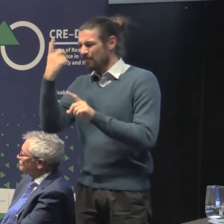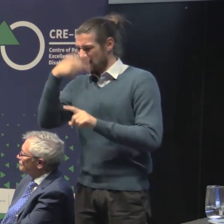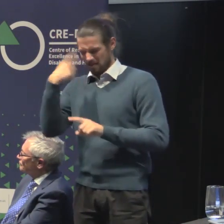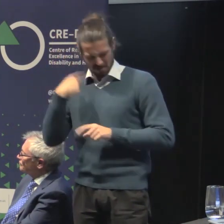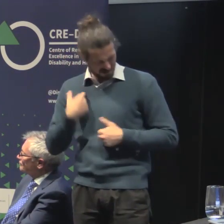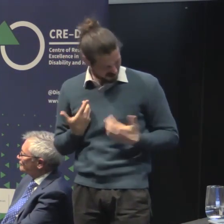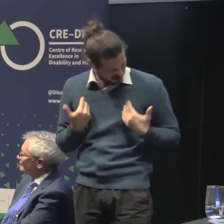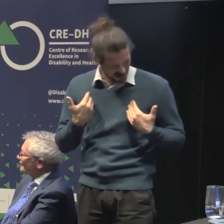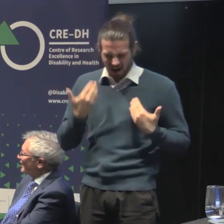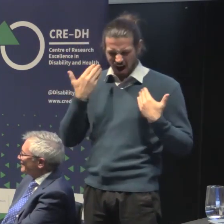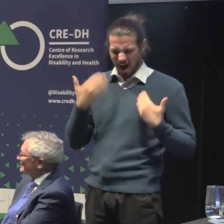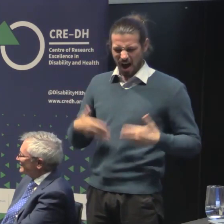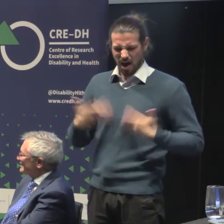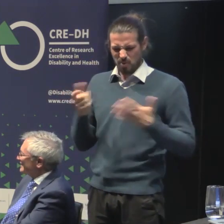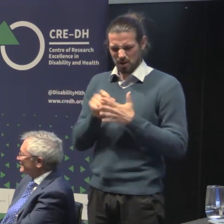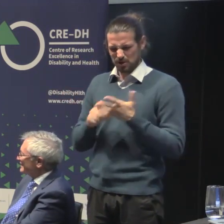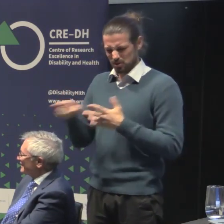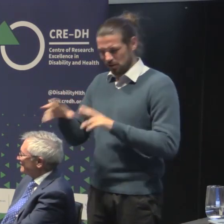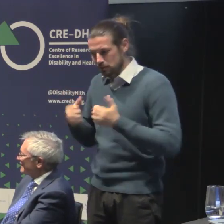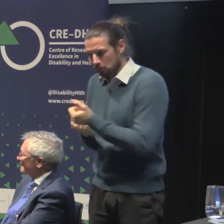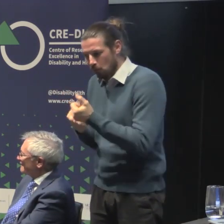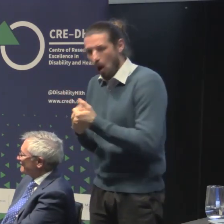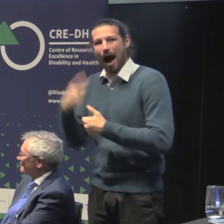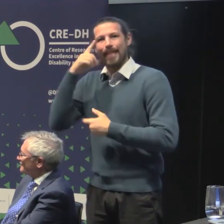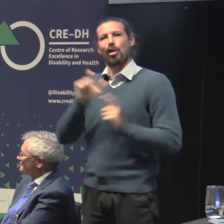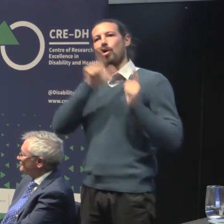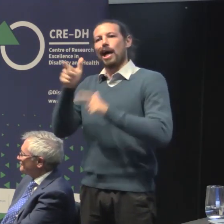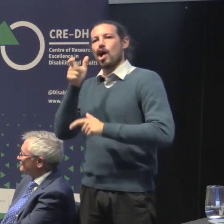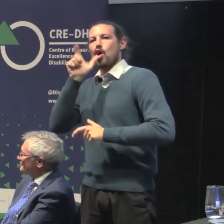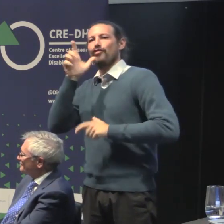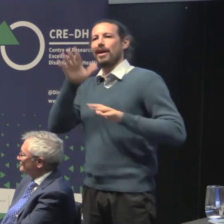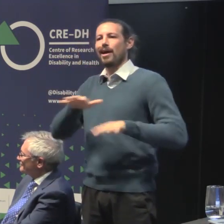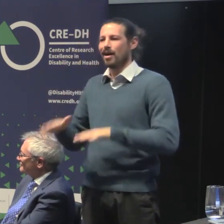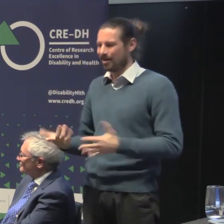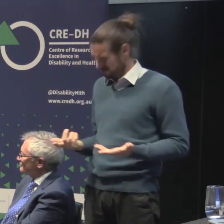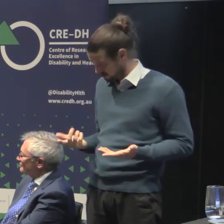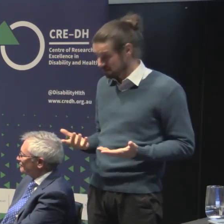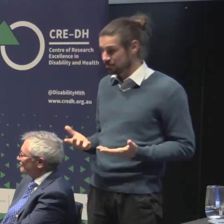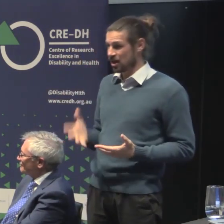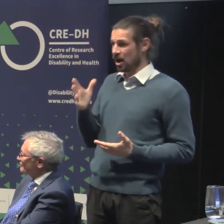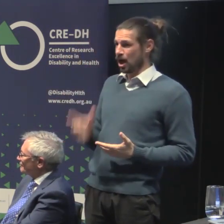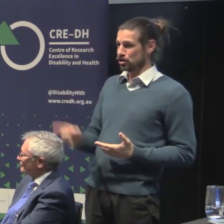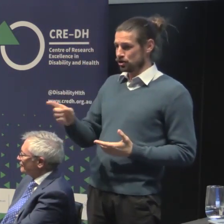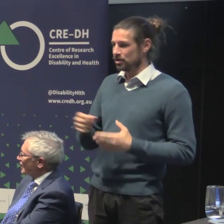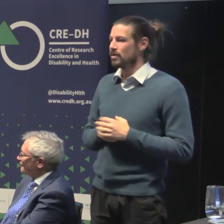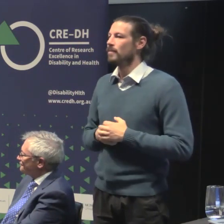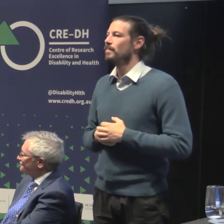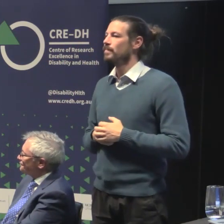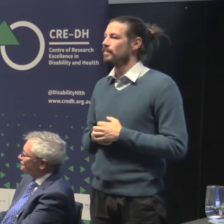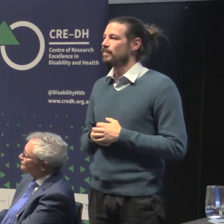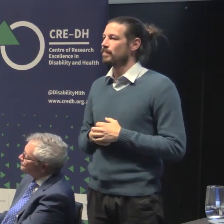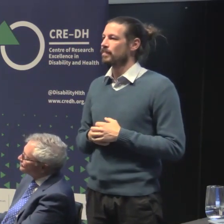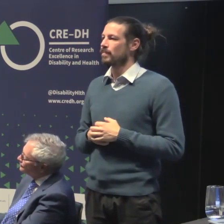just going out for coffee." And this is the problem. If you take the other sphere in another